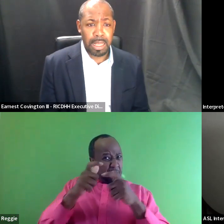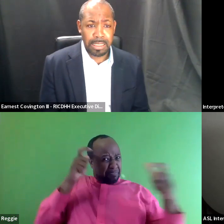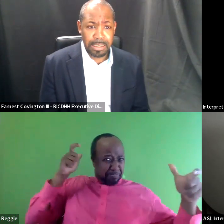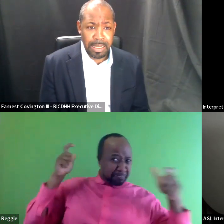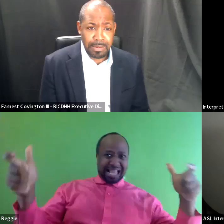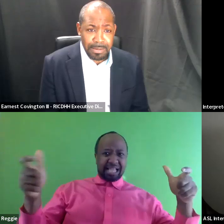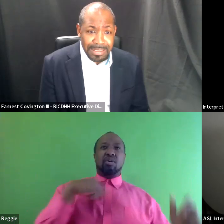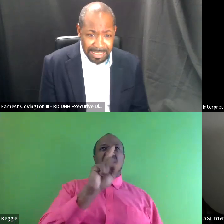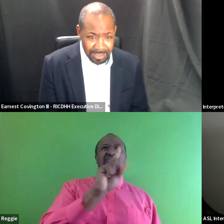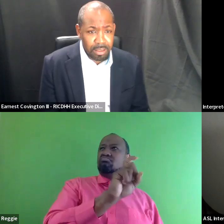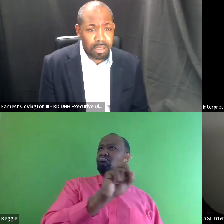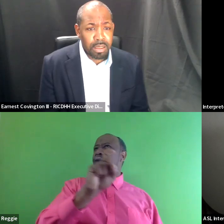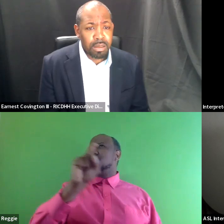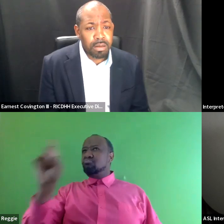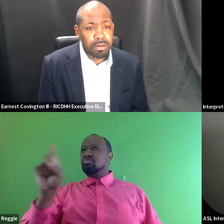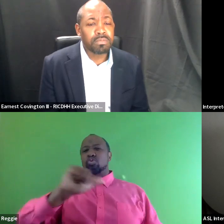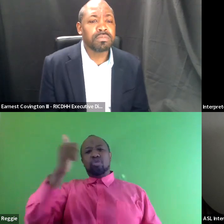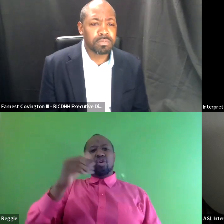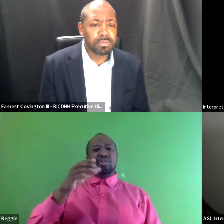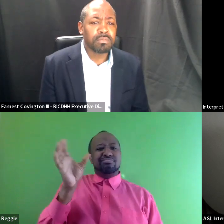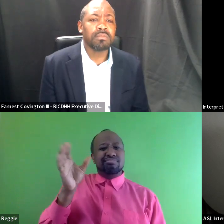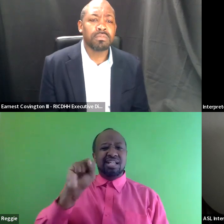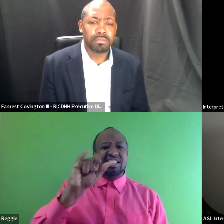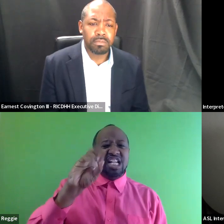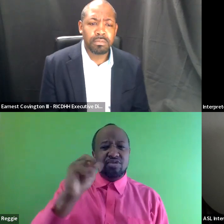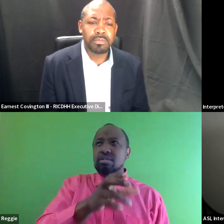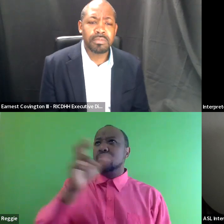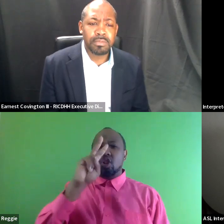me. It was a huge store, by the way.